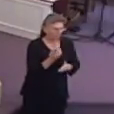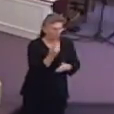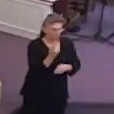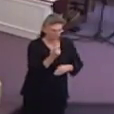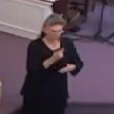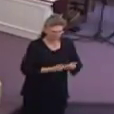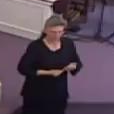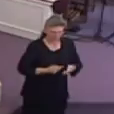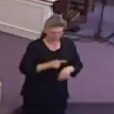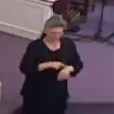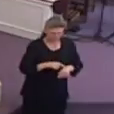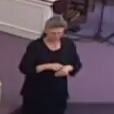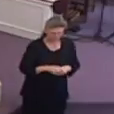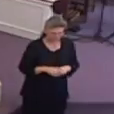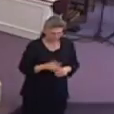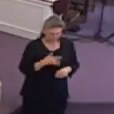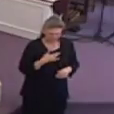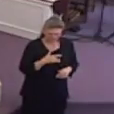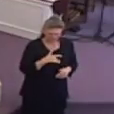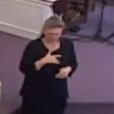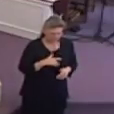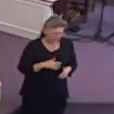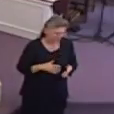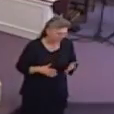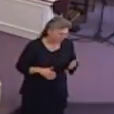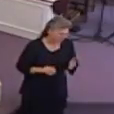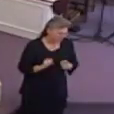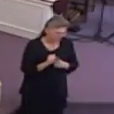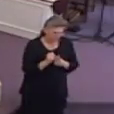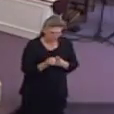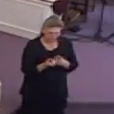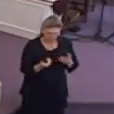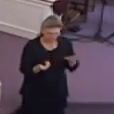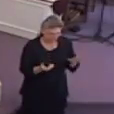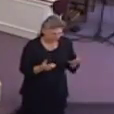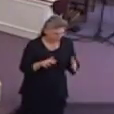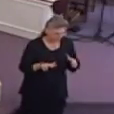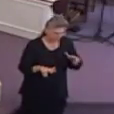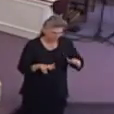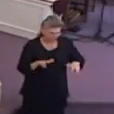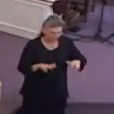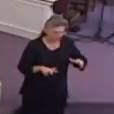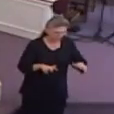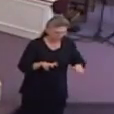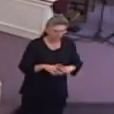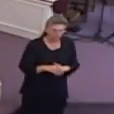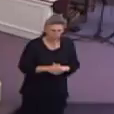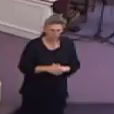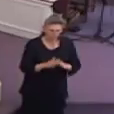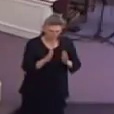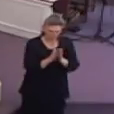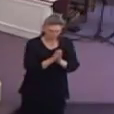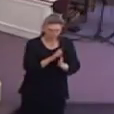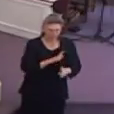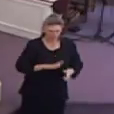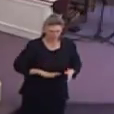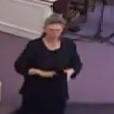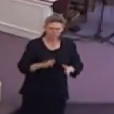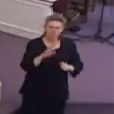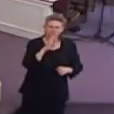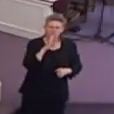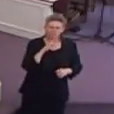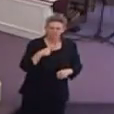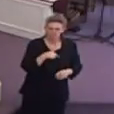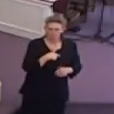Amen. And we have felt some inadequacies and situations. I'd like for us just to pray in the Spirit. Ask the Lord to speak to us today. Would you join